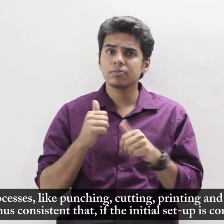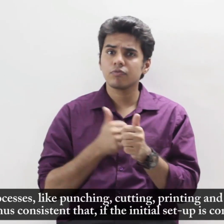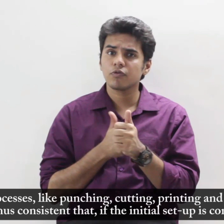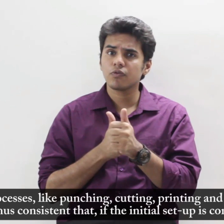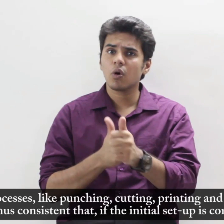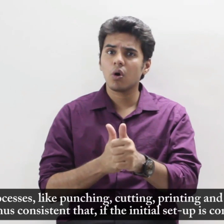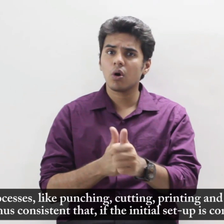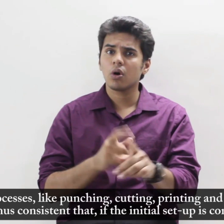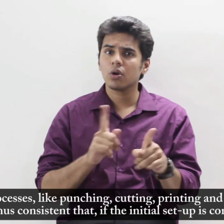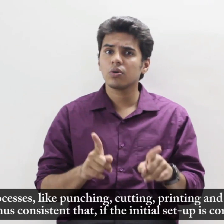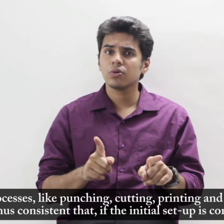setup is correct,